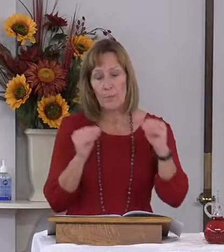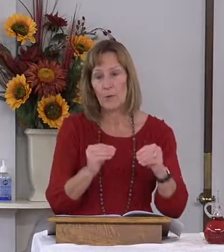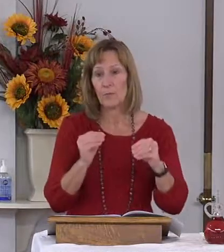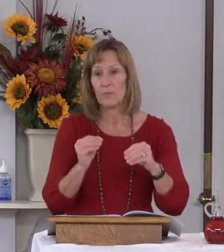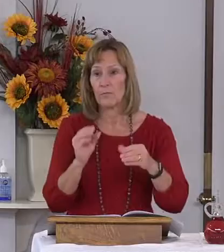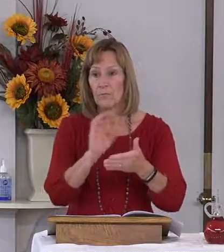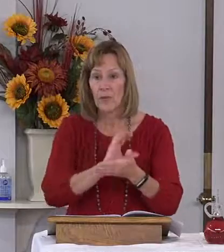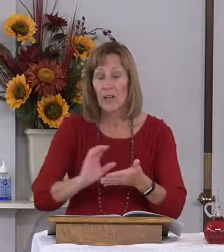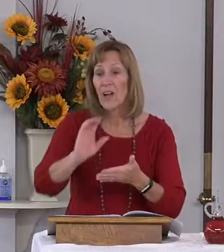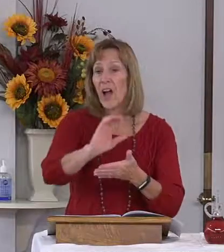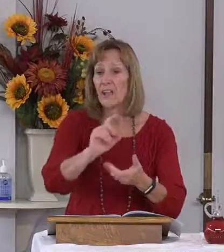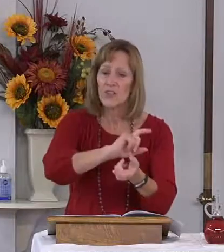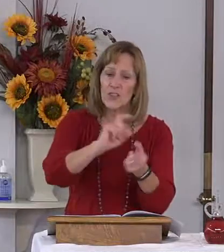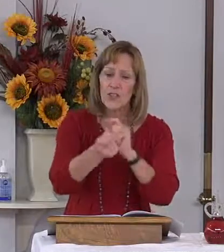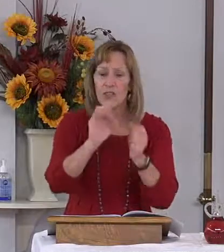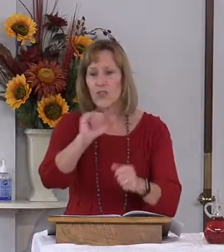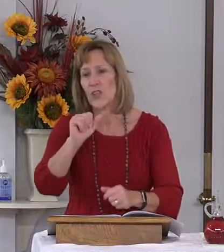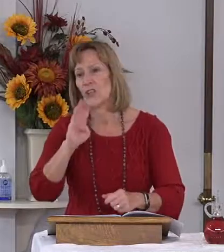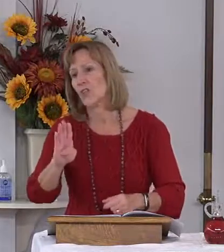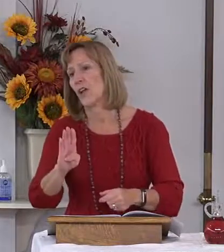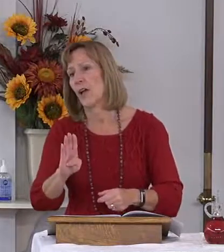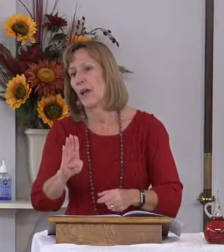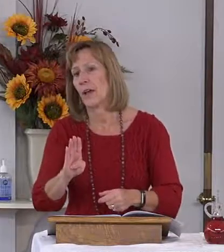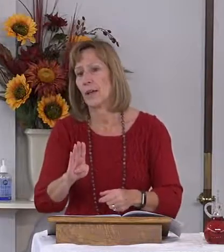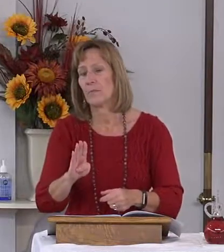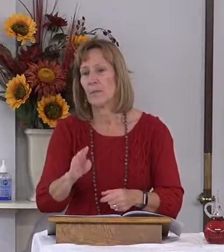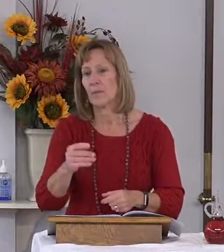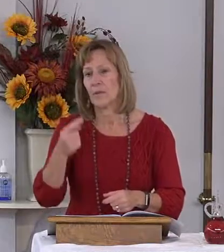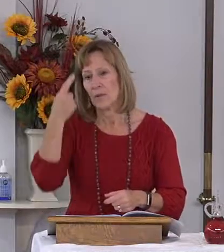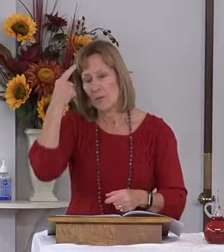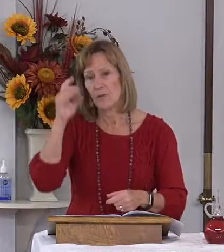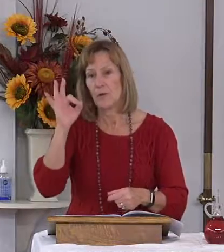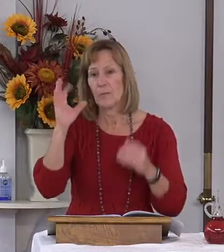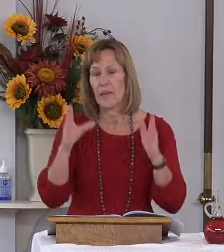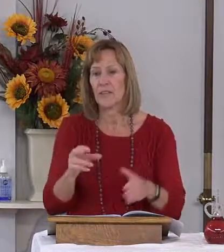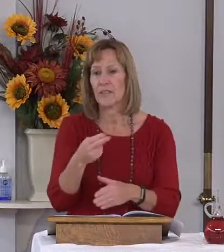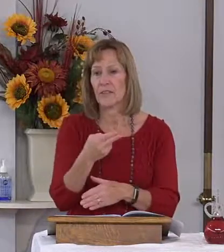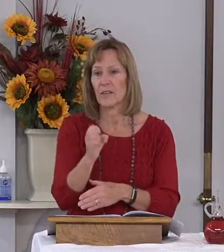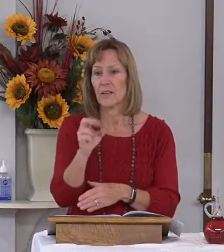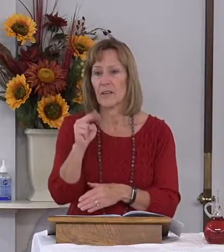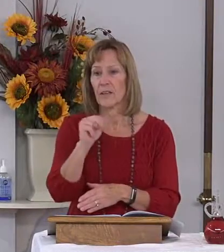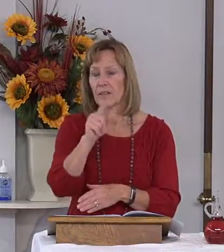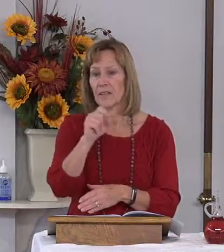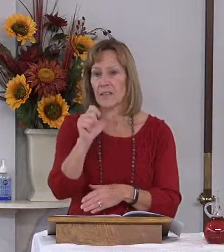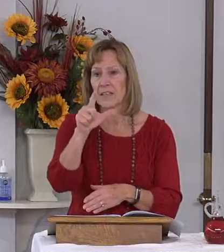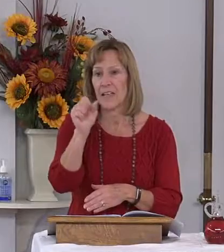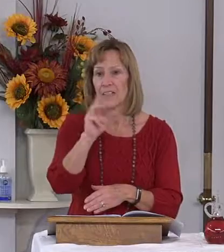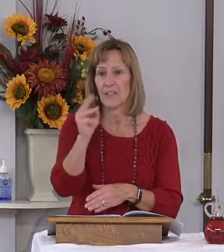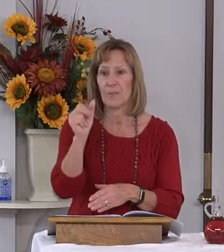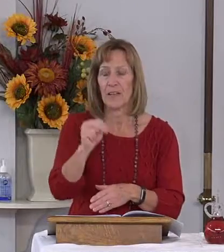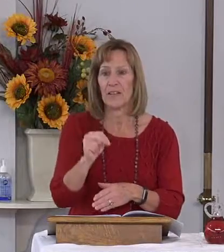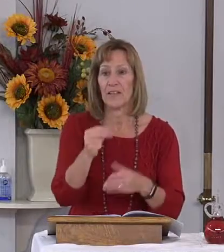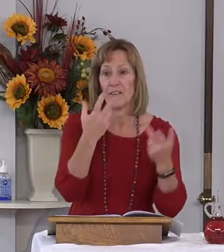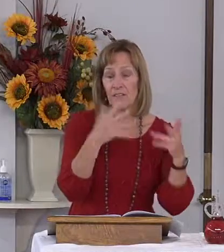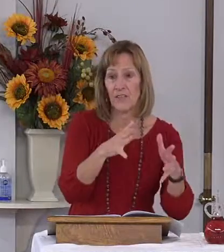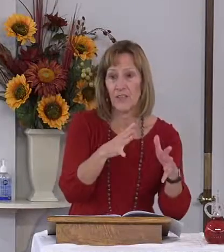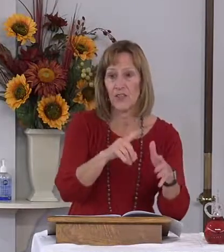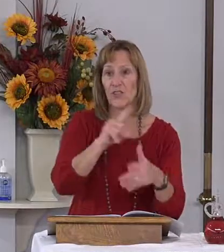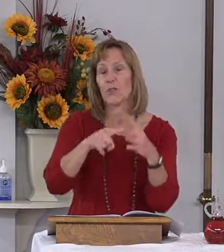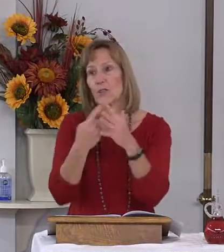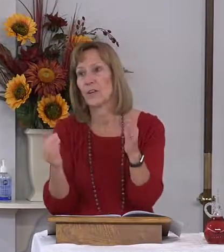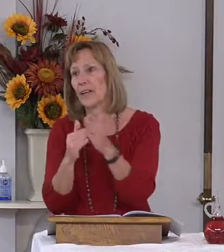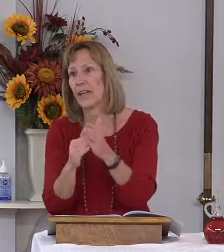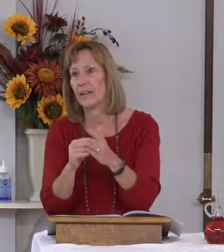to college, we change jobs. For Pastor Heinzelman, you know, his interims get over and then start again and get over and start